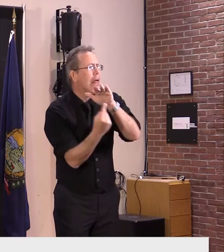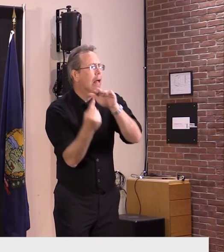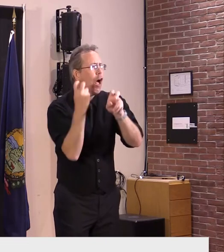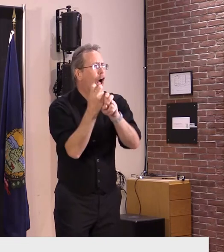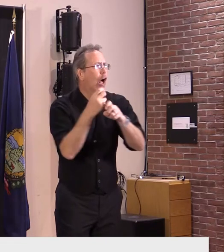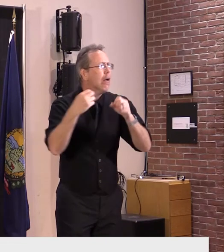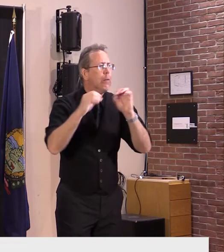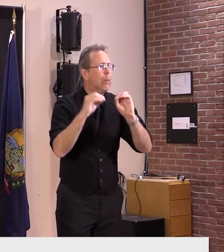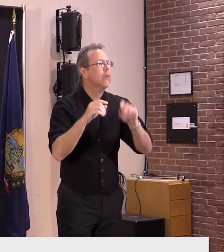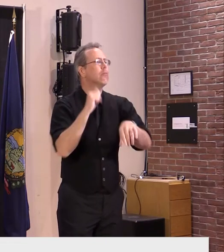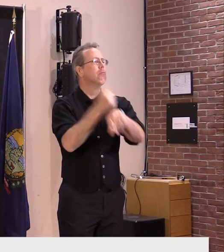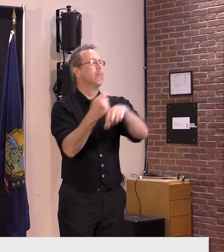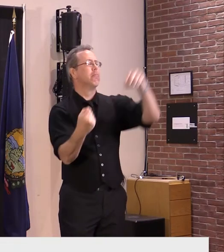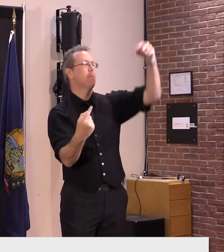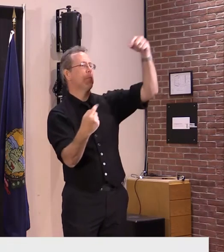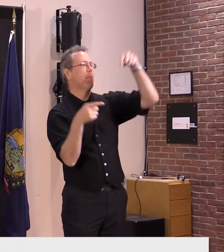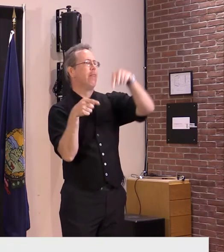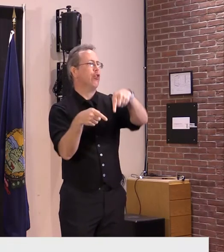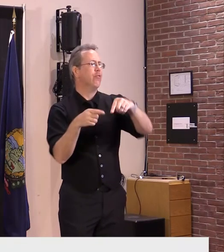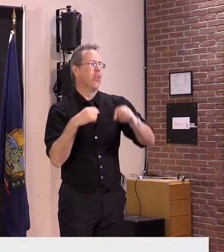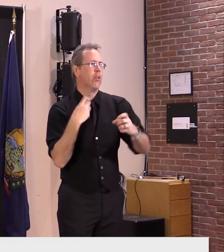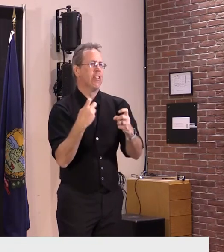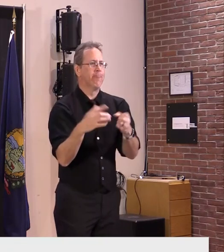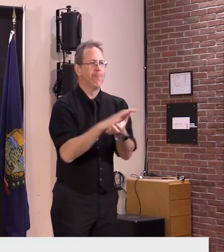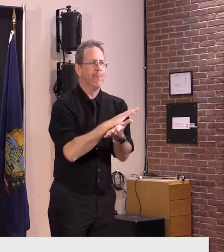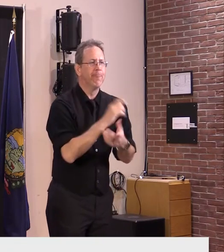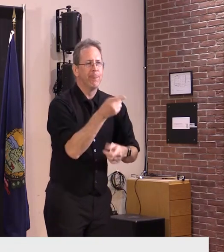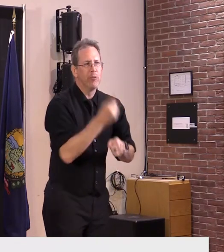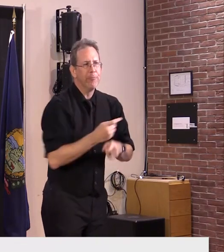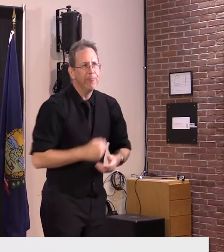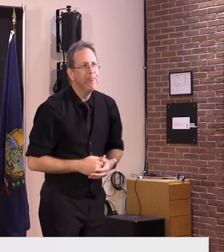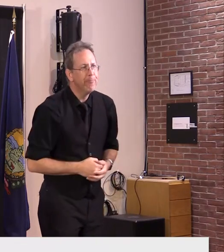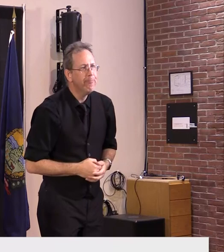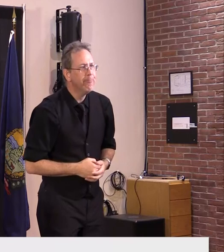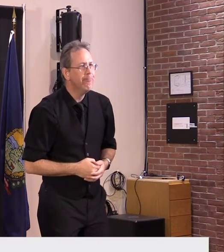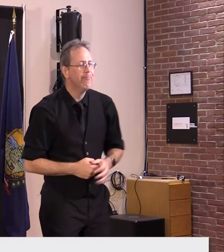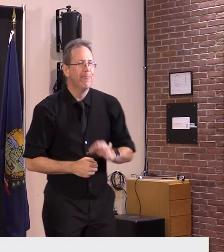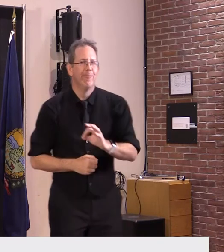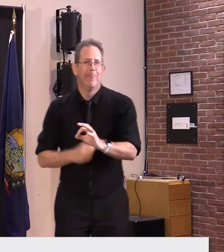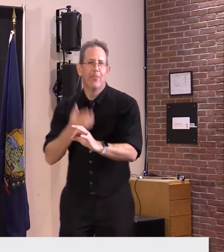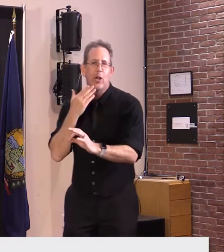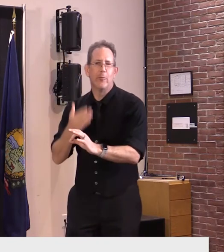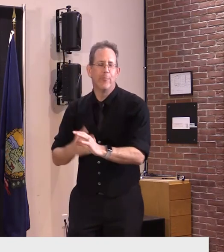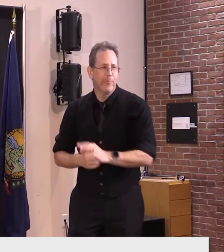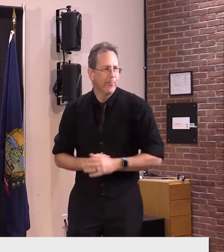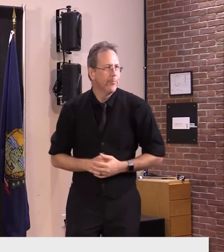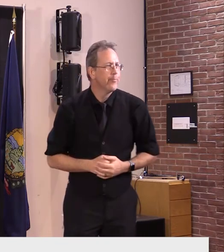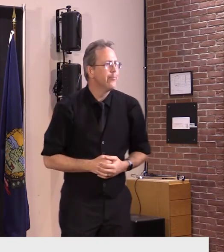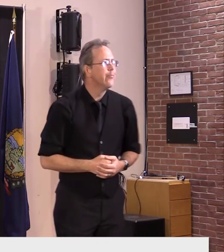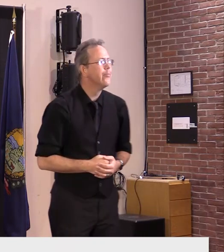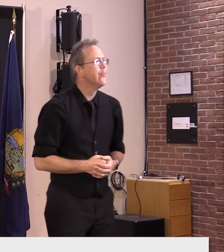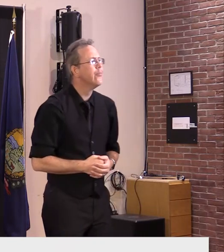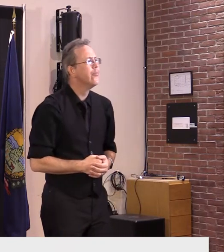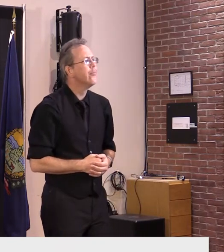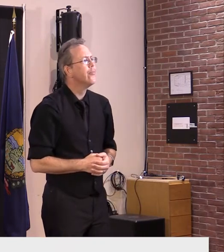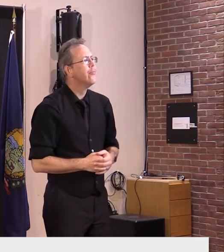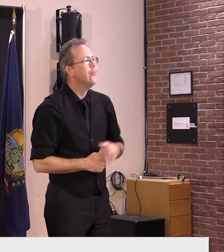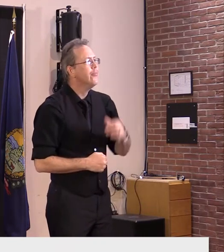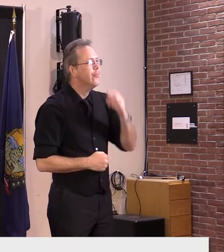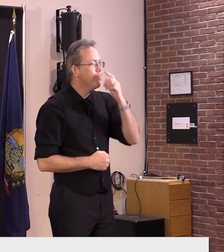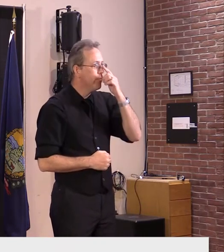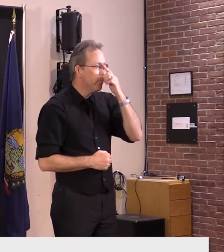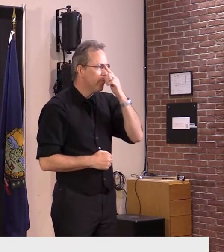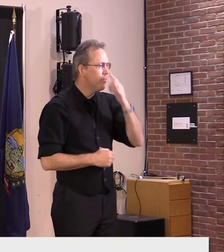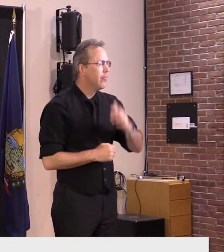Okay, thanks very much. That's all I have. I did want to add three more to the issues that I didn't